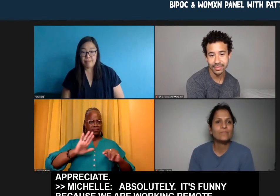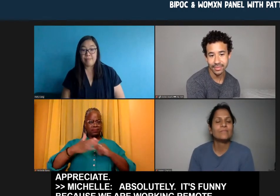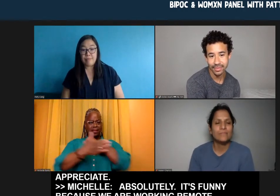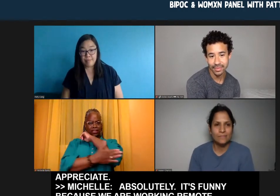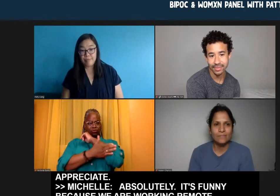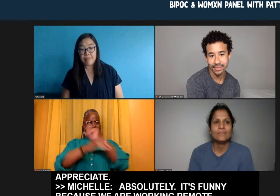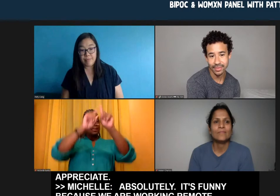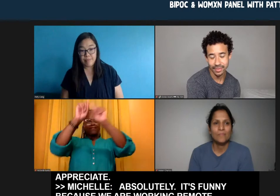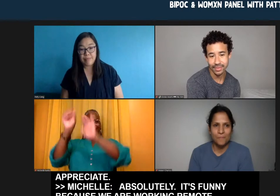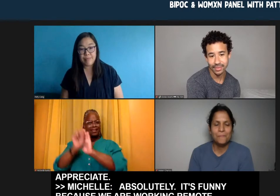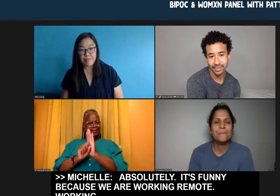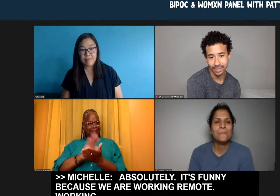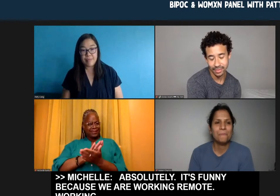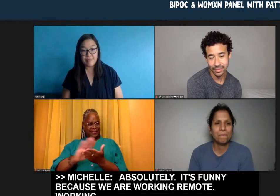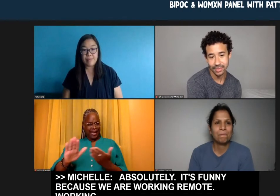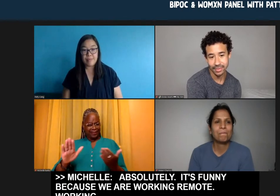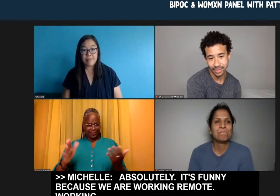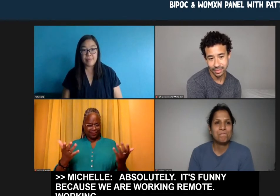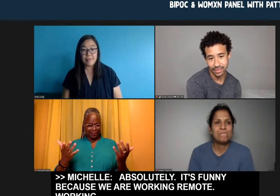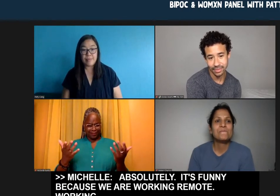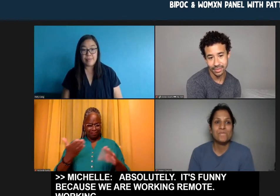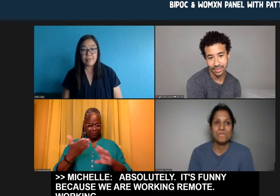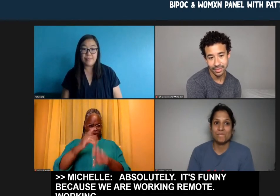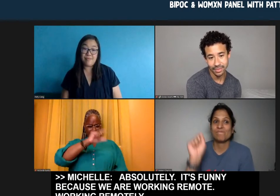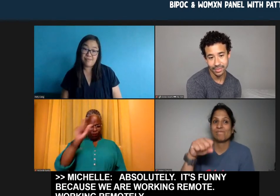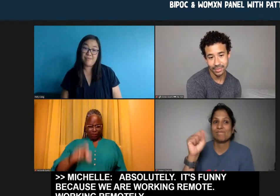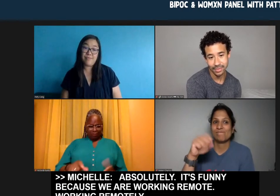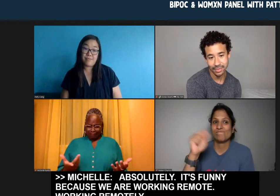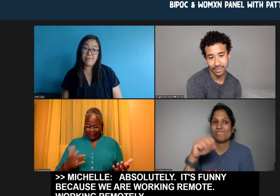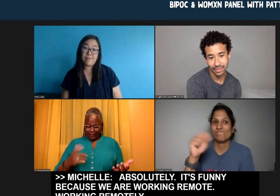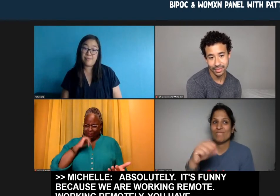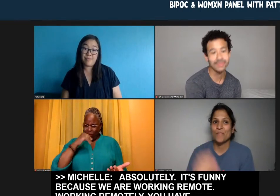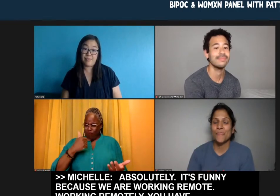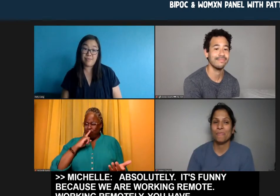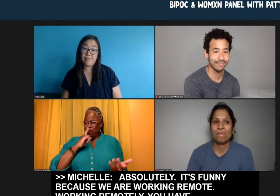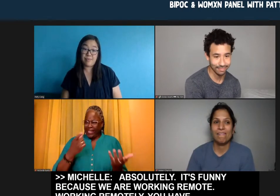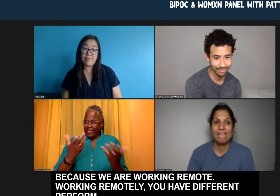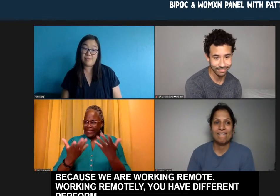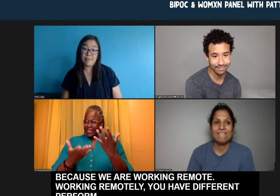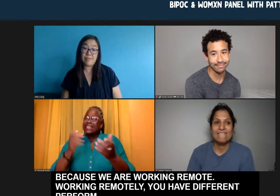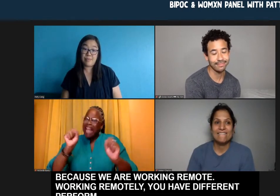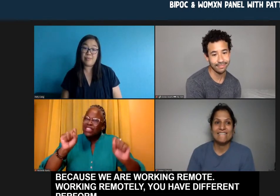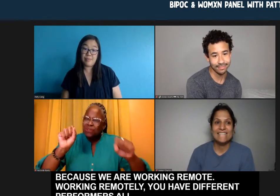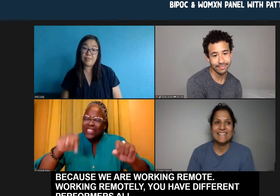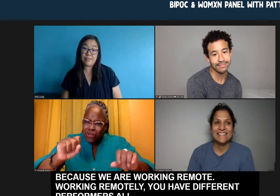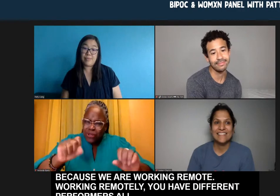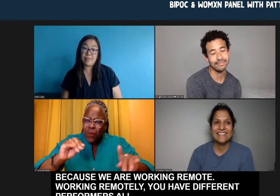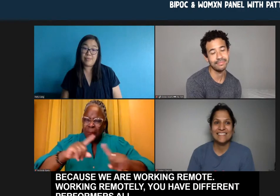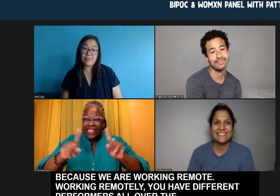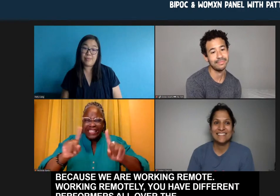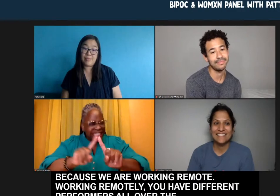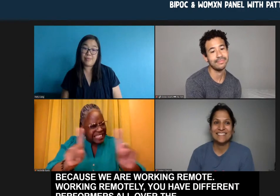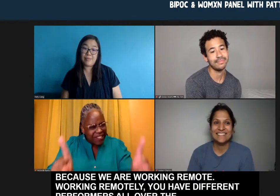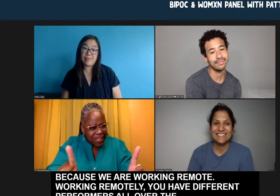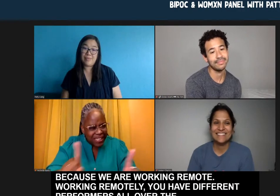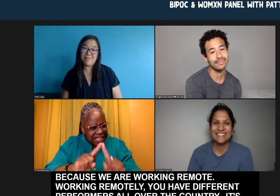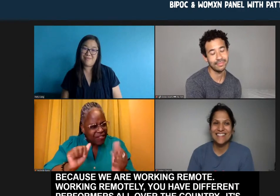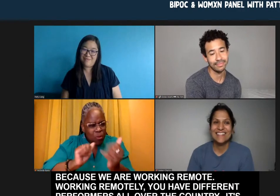you know, you've got different performers from all over the country. It's no longer just where you live. So that's a really